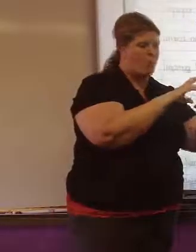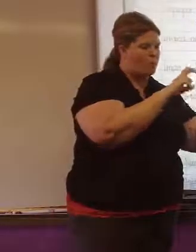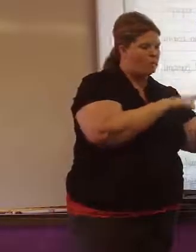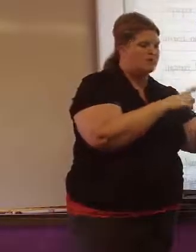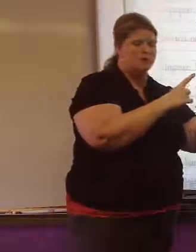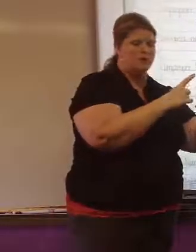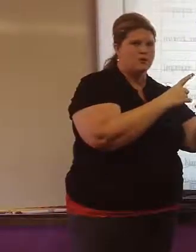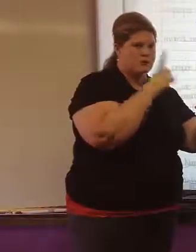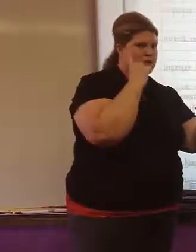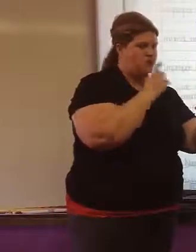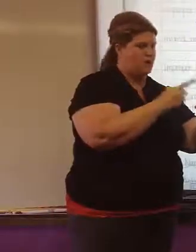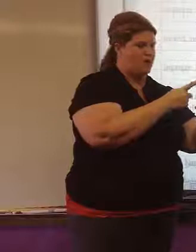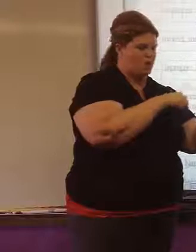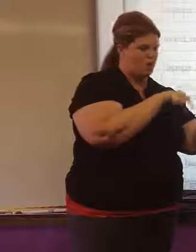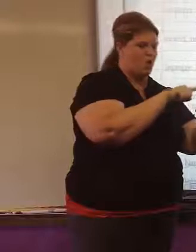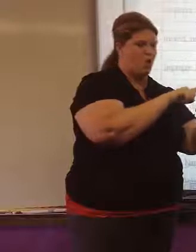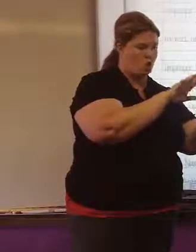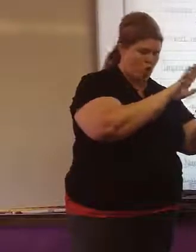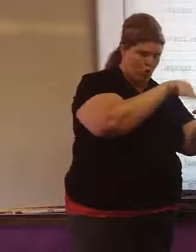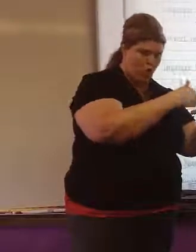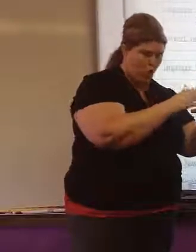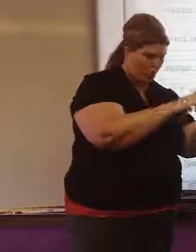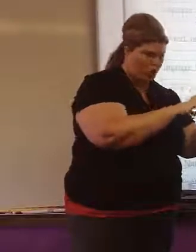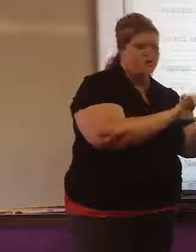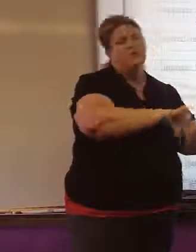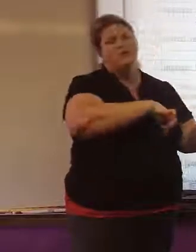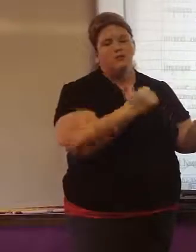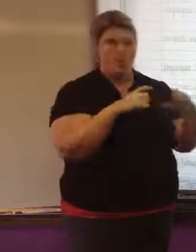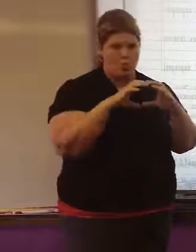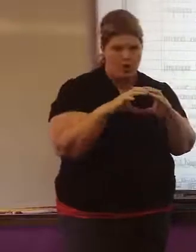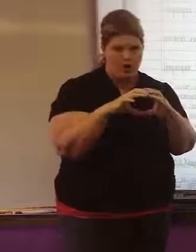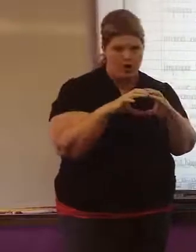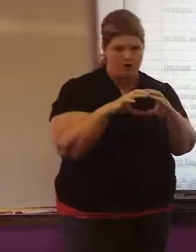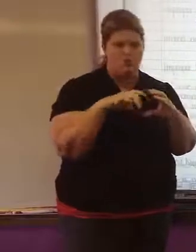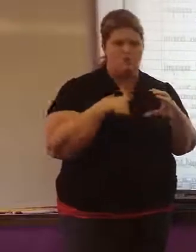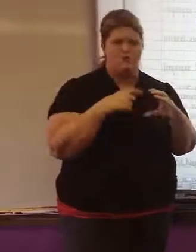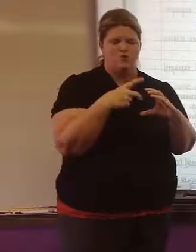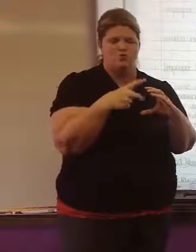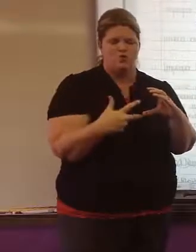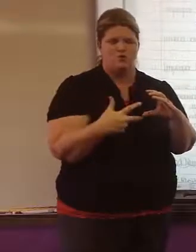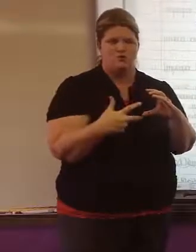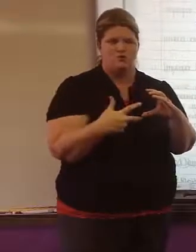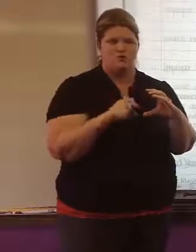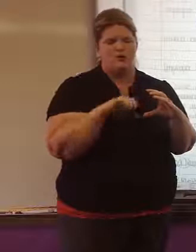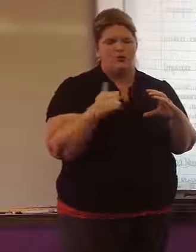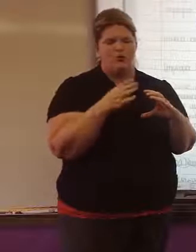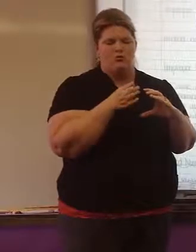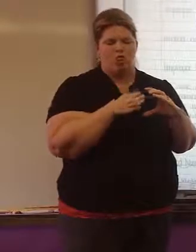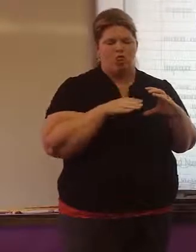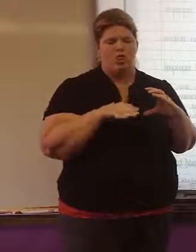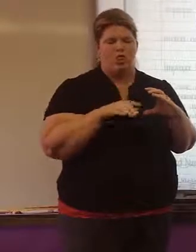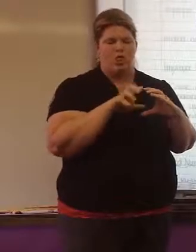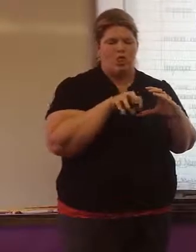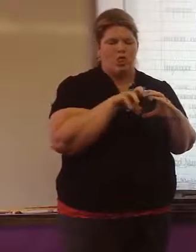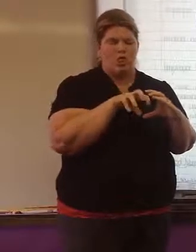pizzas because you need this one for the whole. Here's one, but then you make 2 thirds of another pizza. So